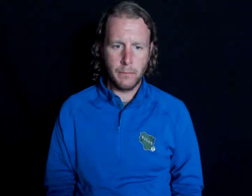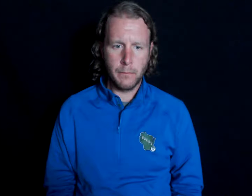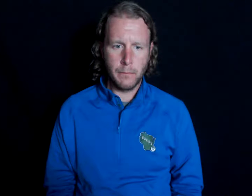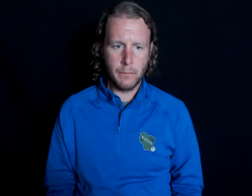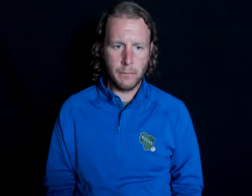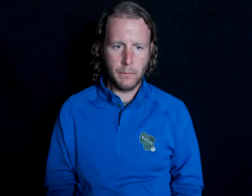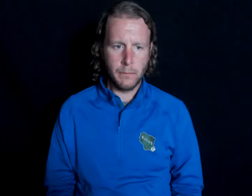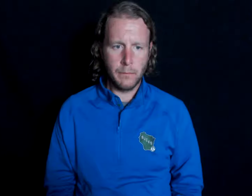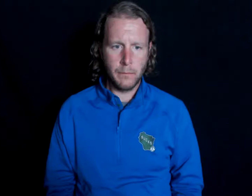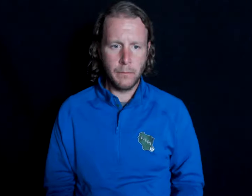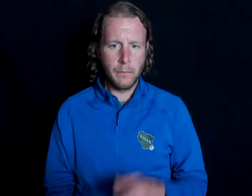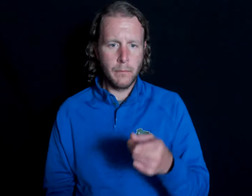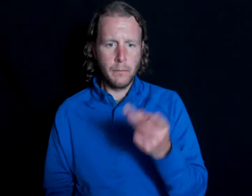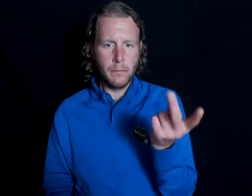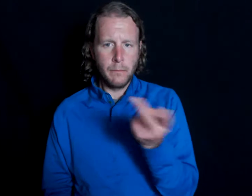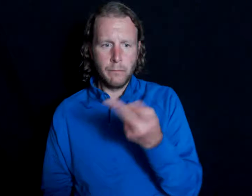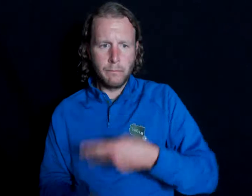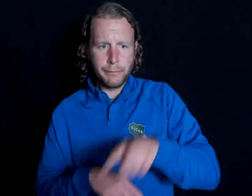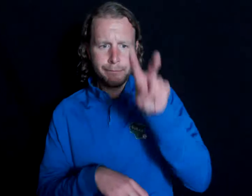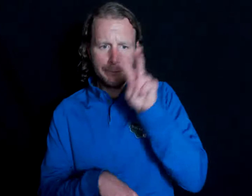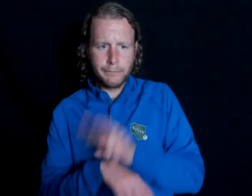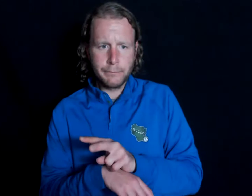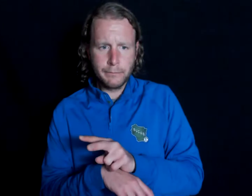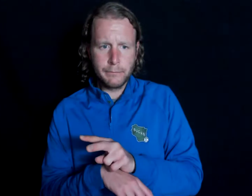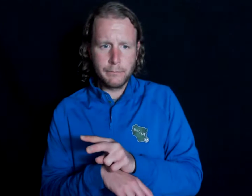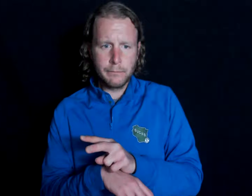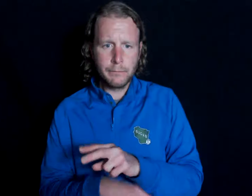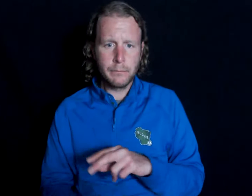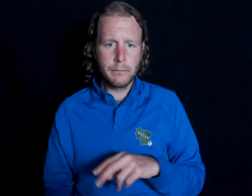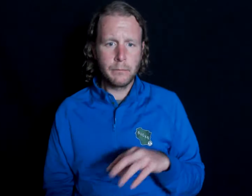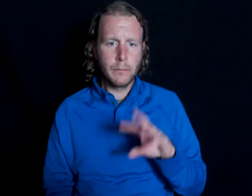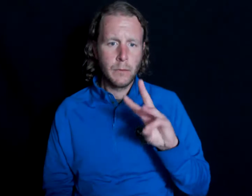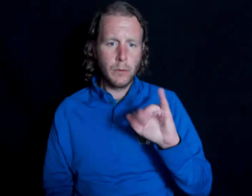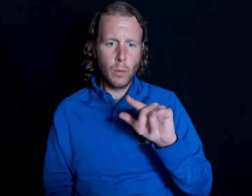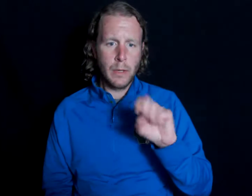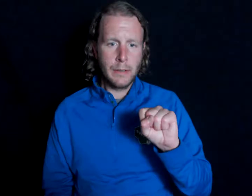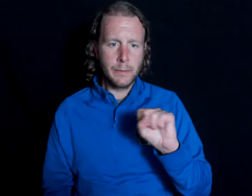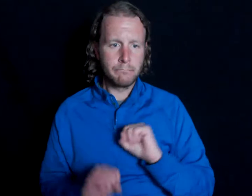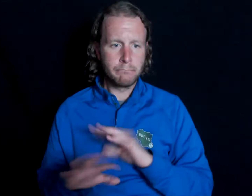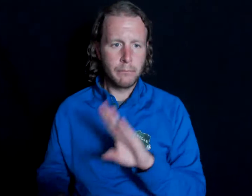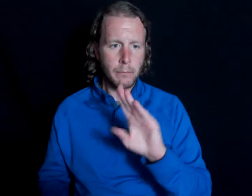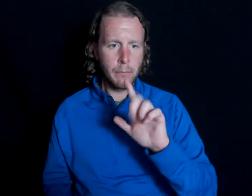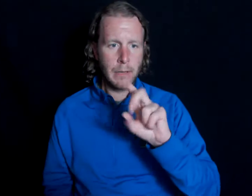Fournier goes down over Giannis. Williams on the baseline, back out to Bledsoe.